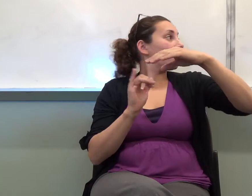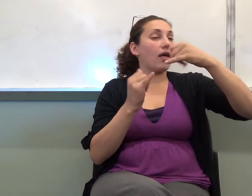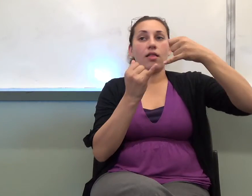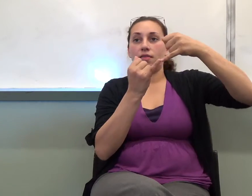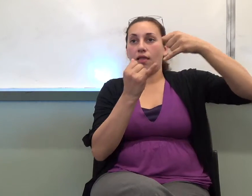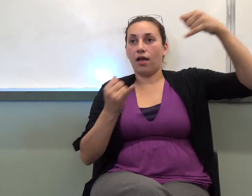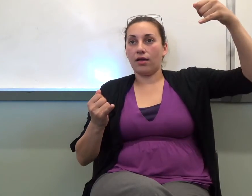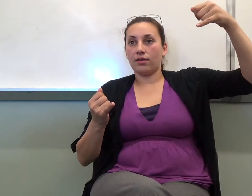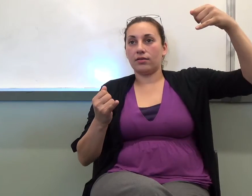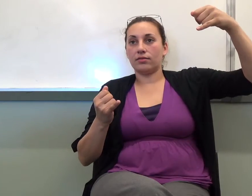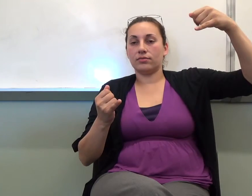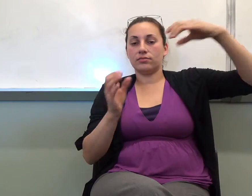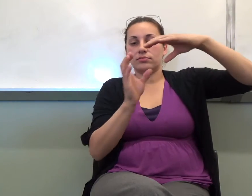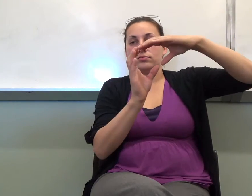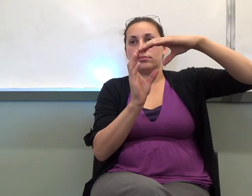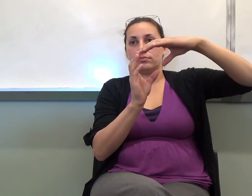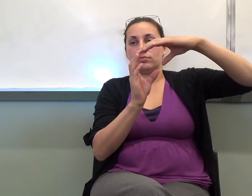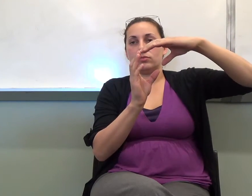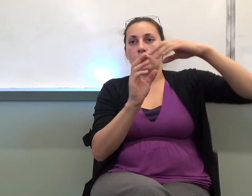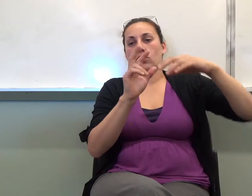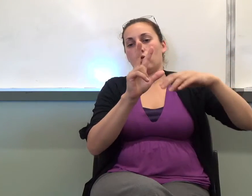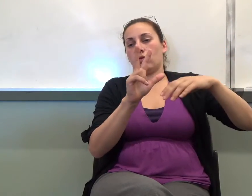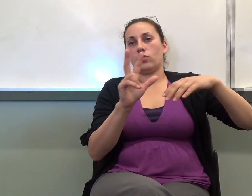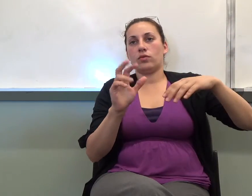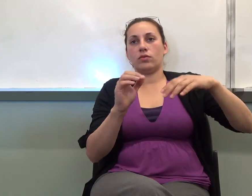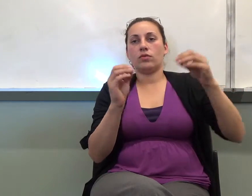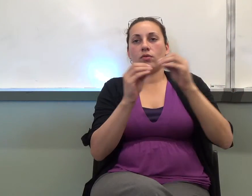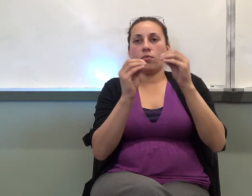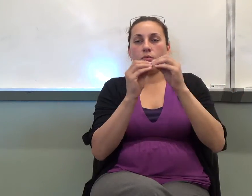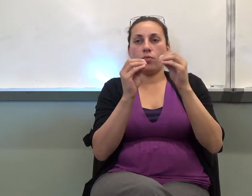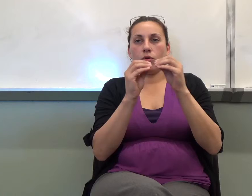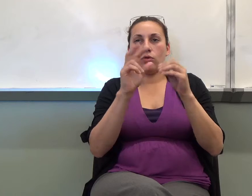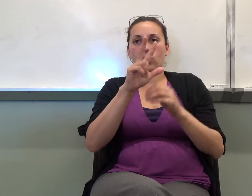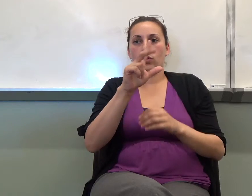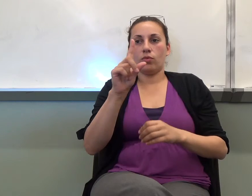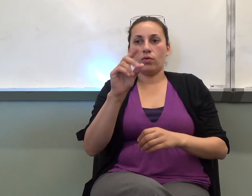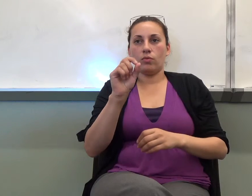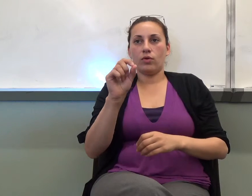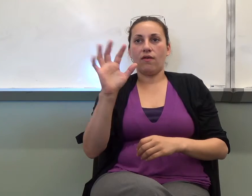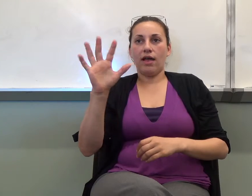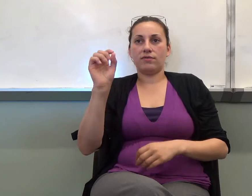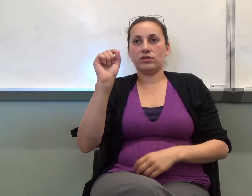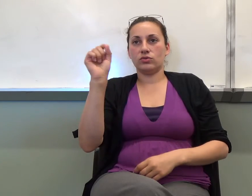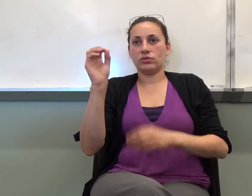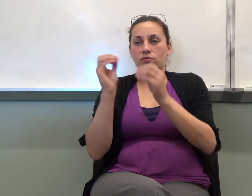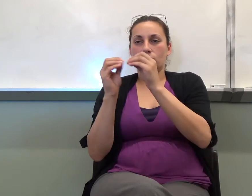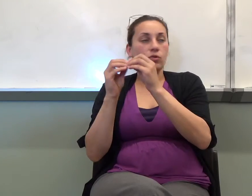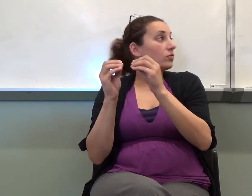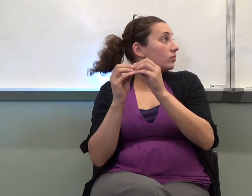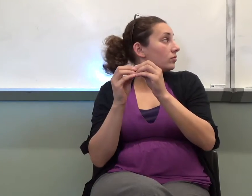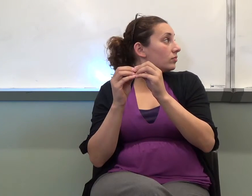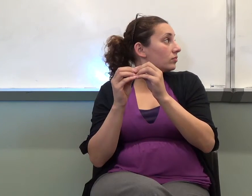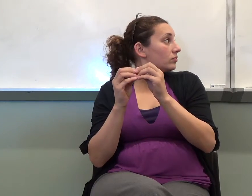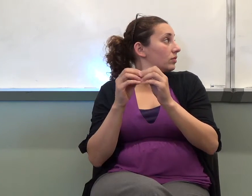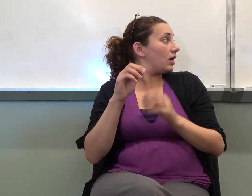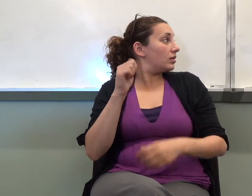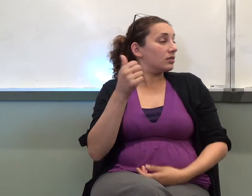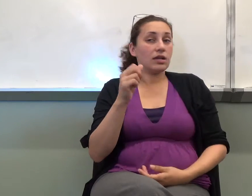over 31.5 degrees more, which is going to be 10, 20, 31.5 will